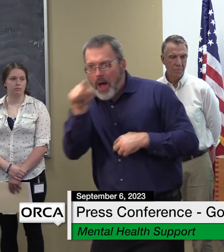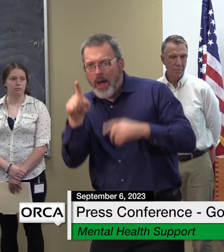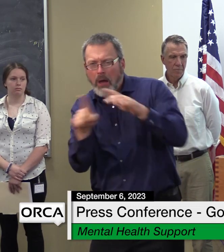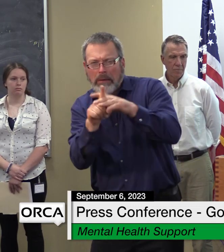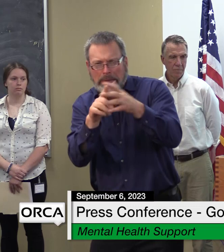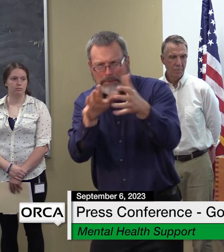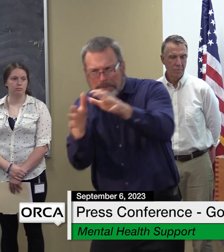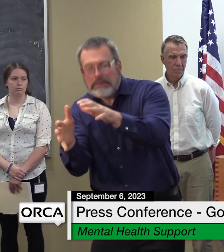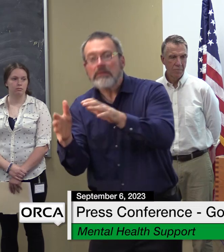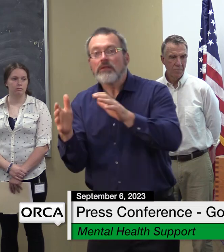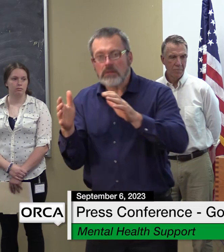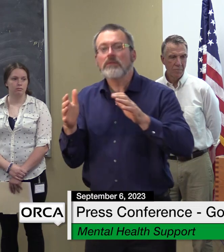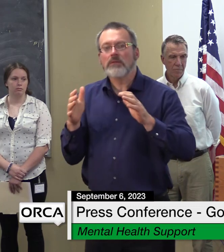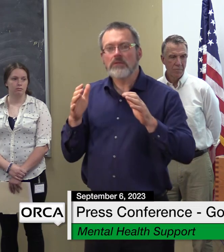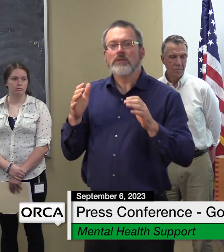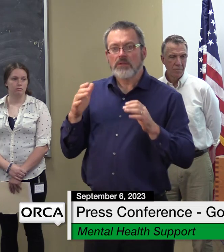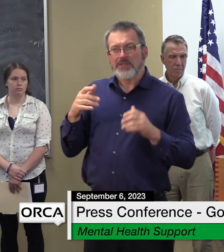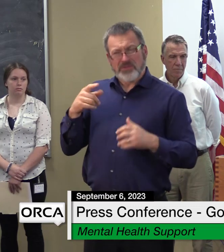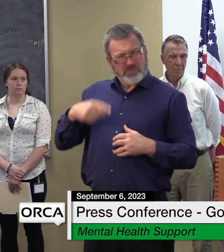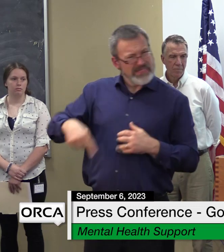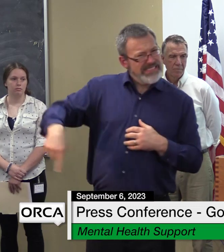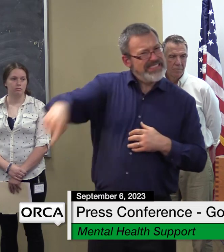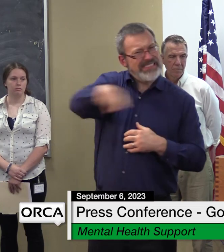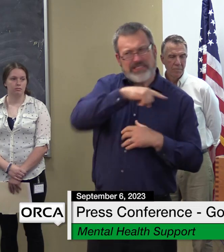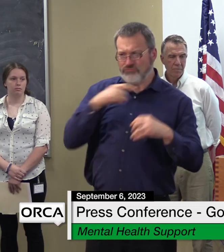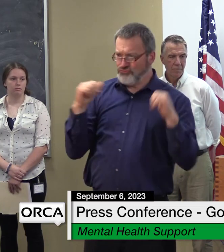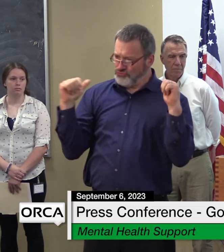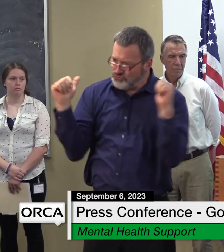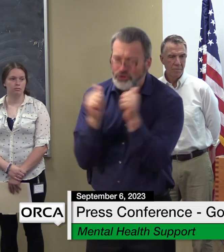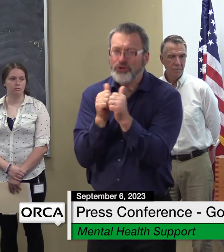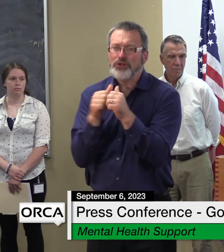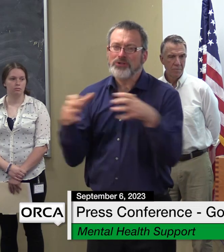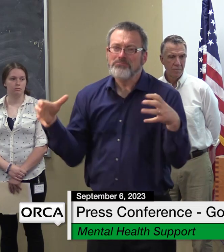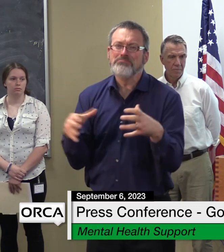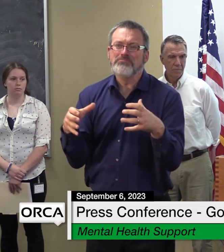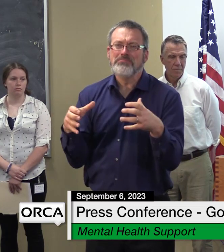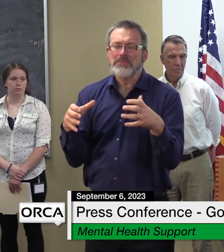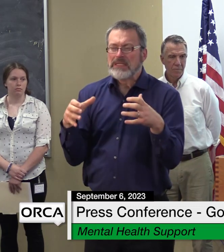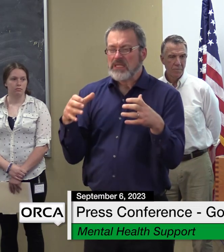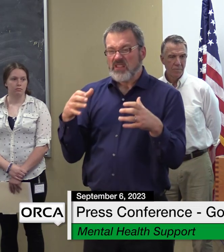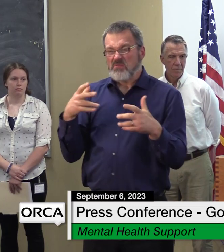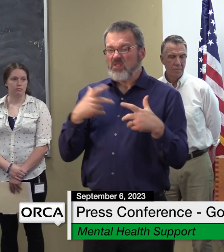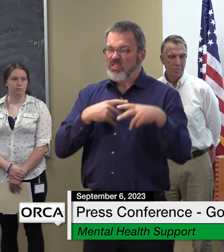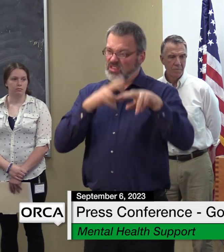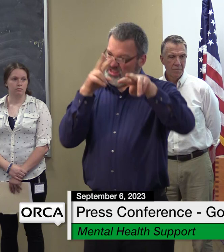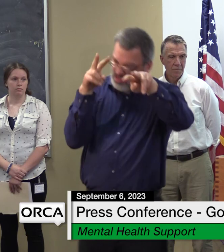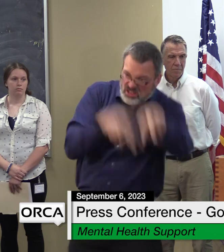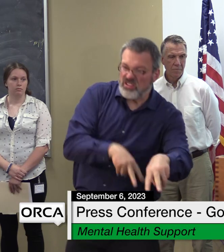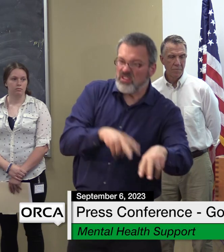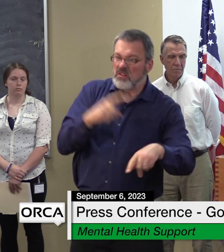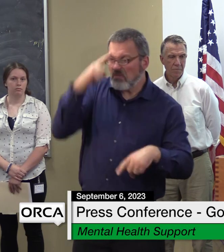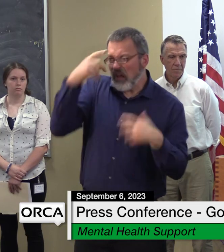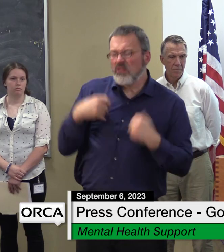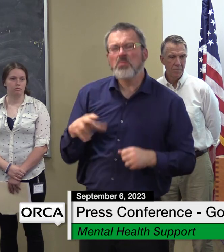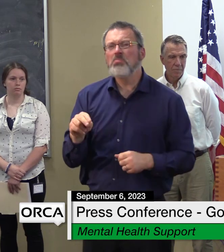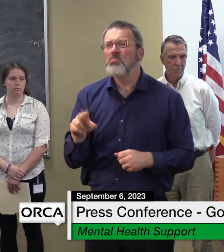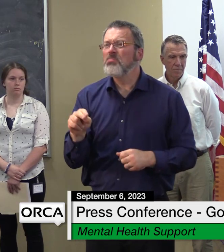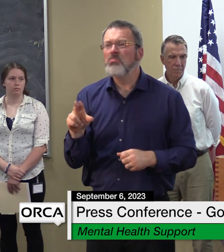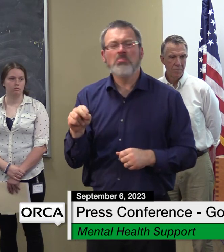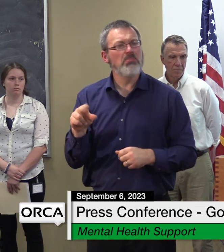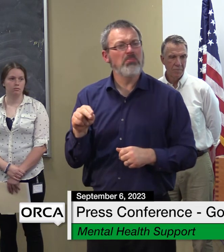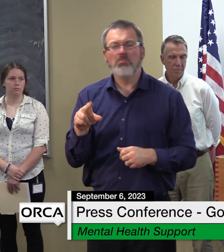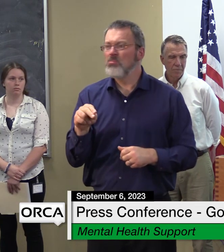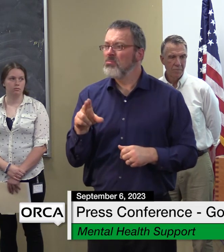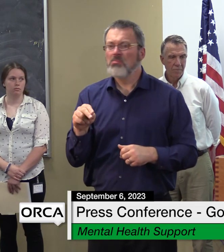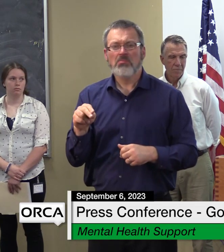work collectively to dismantle the stigma that prevents many of us from seeking help when we need it. It all